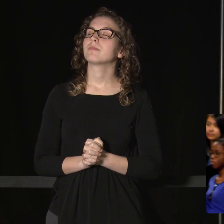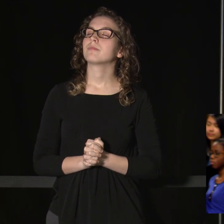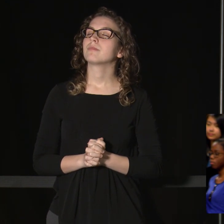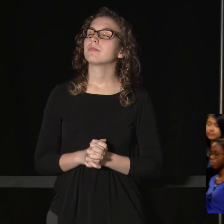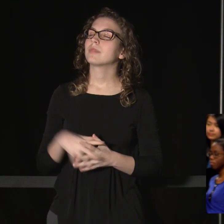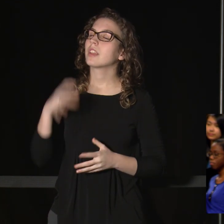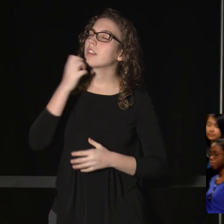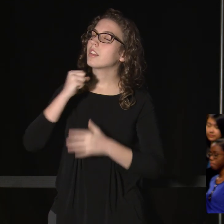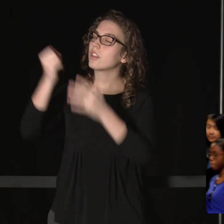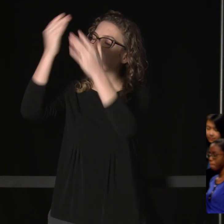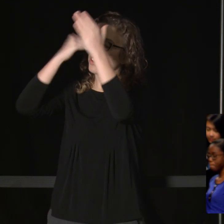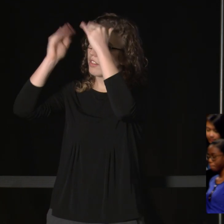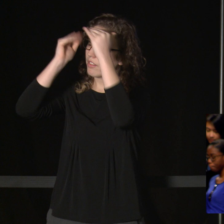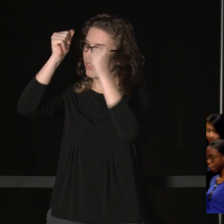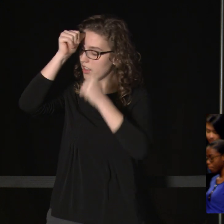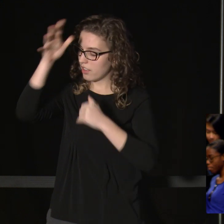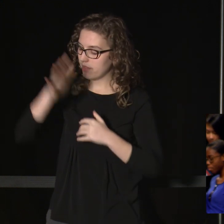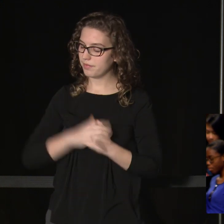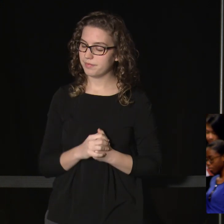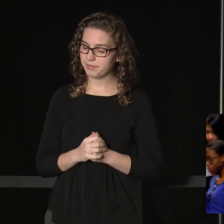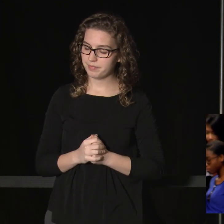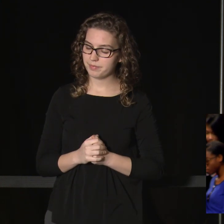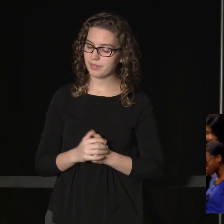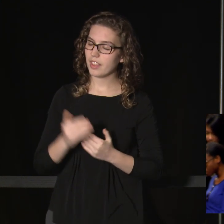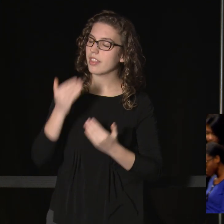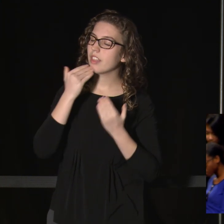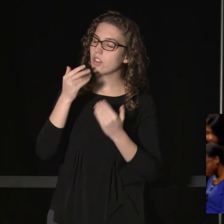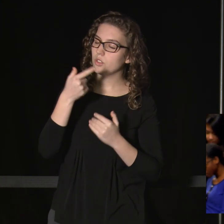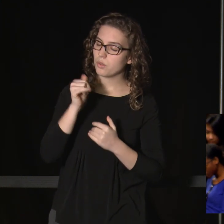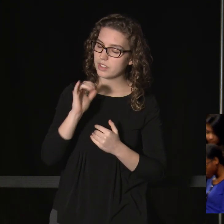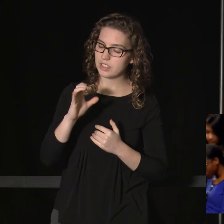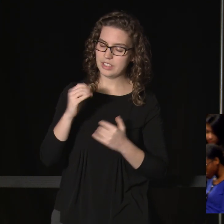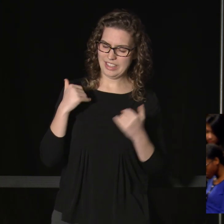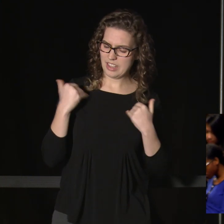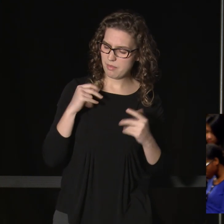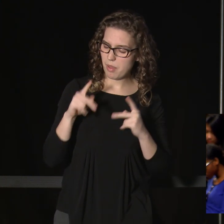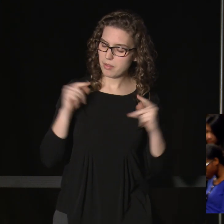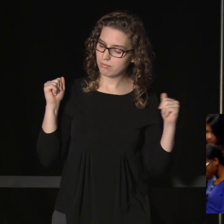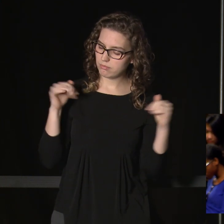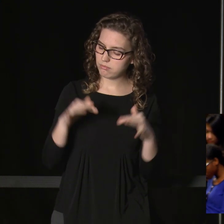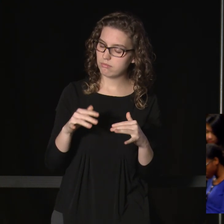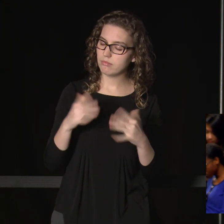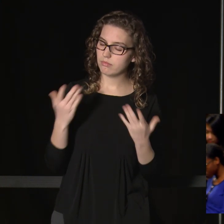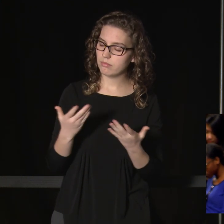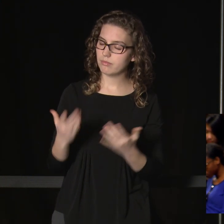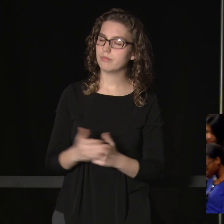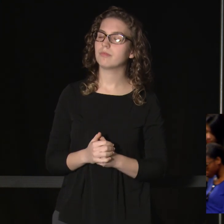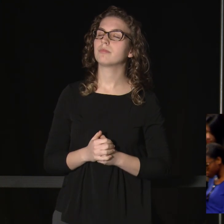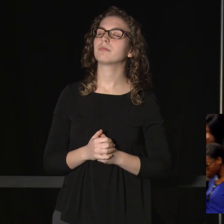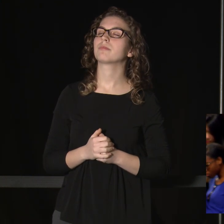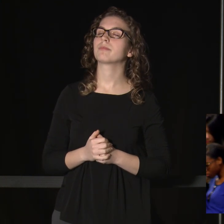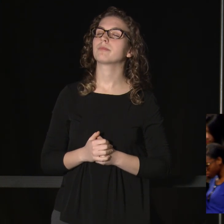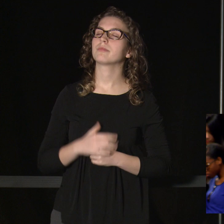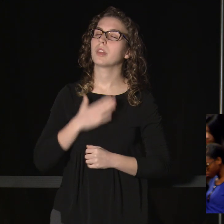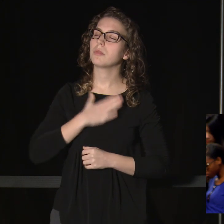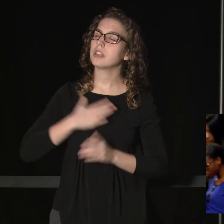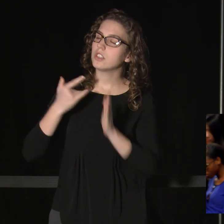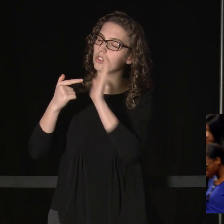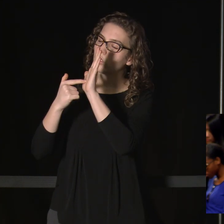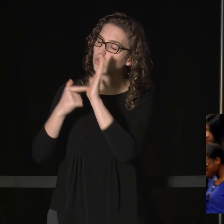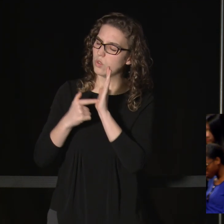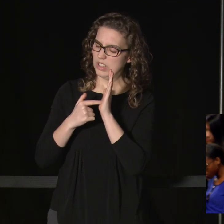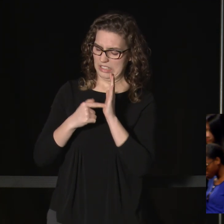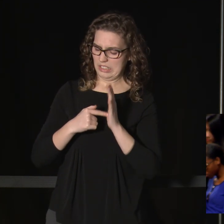Dear Heavenly Father, thank you for GYC. Thank you for the young people that are here. Lord, please help. Please show us what is in